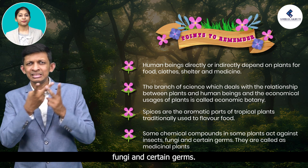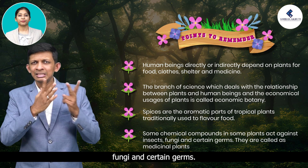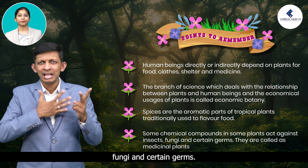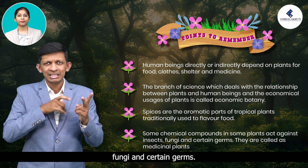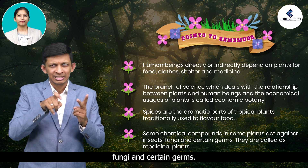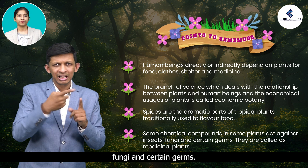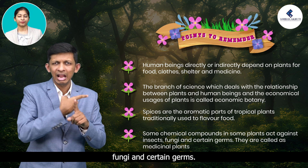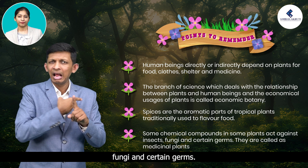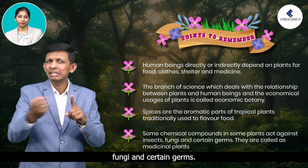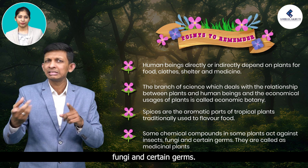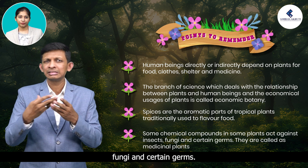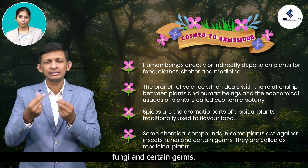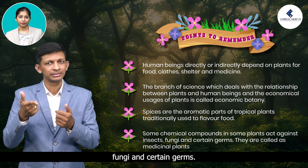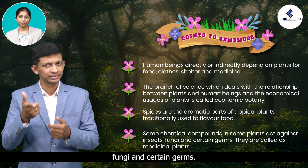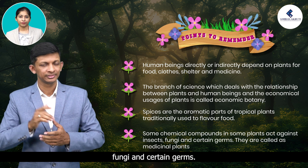germs.